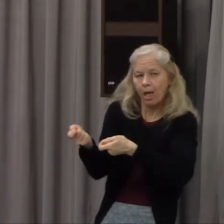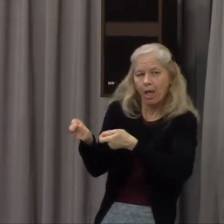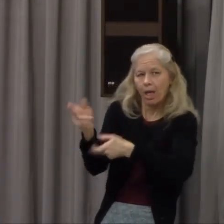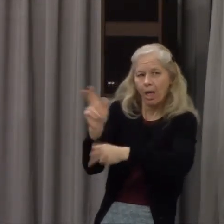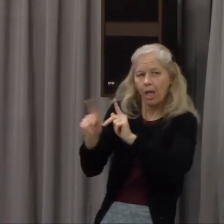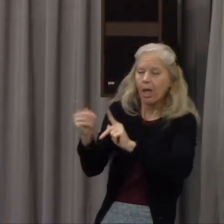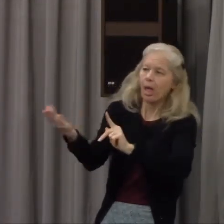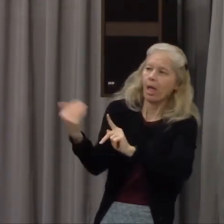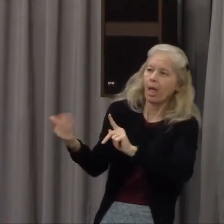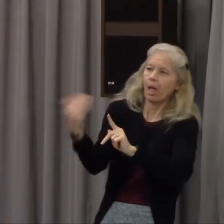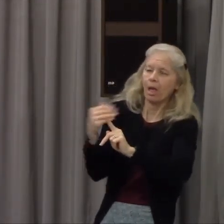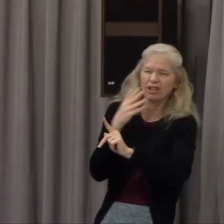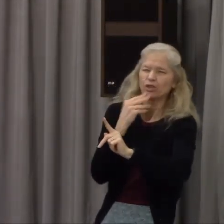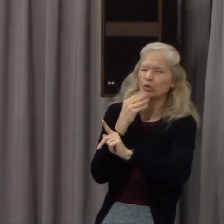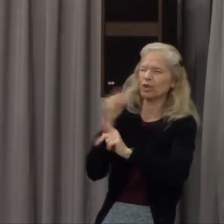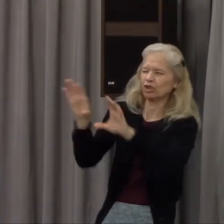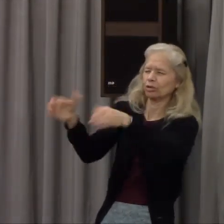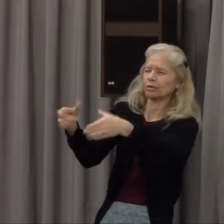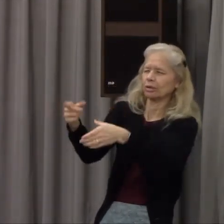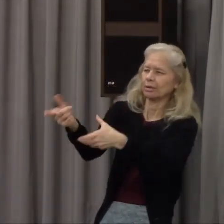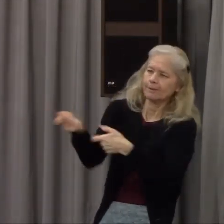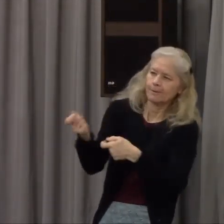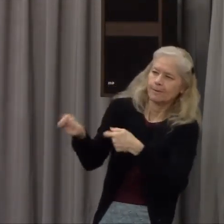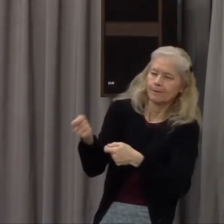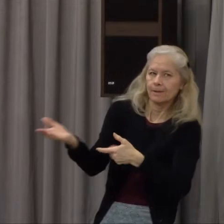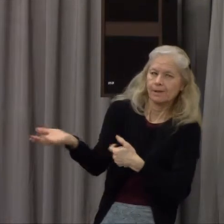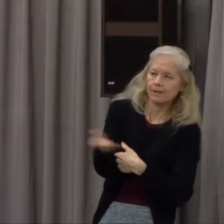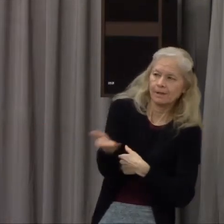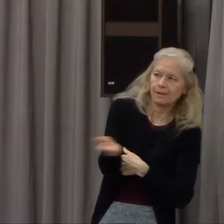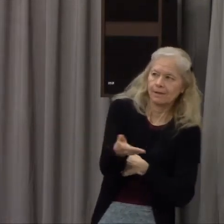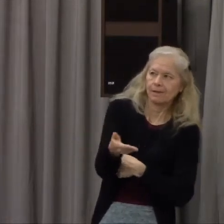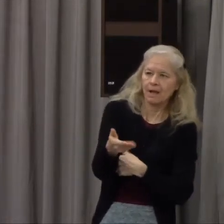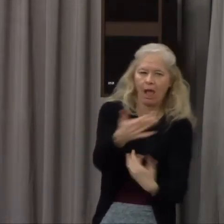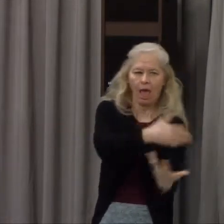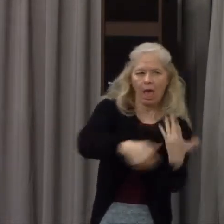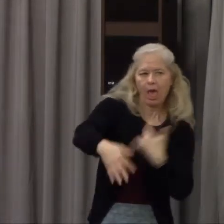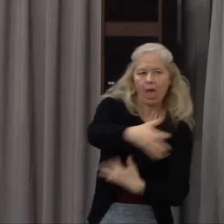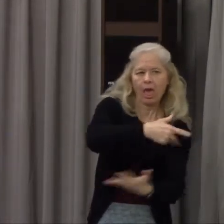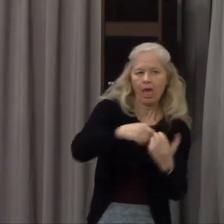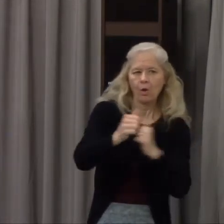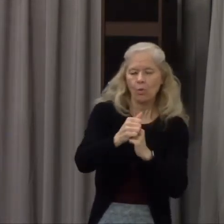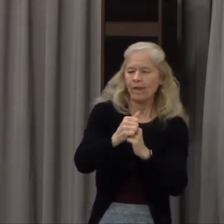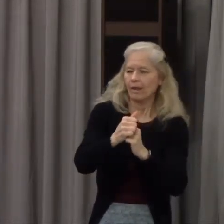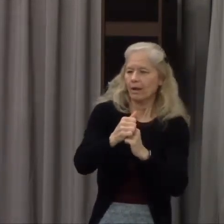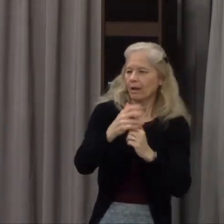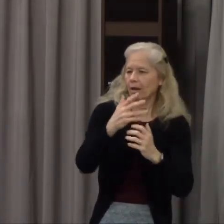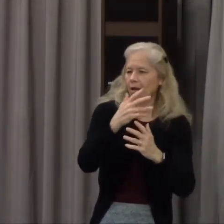Now, what doctrine was he talking about there?